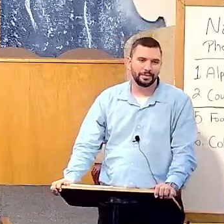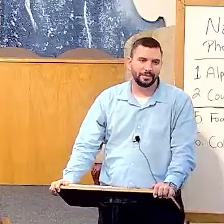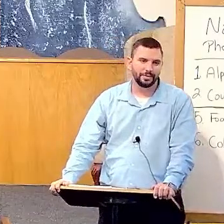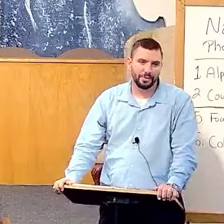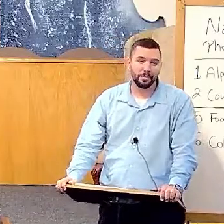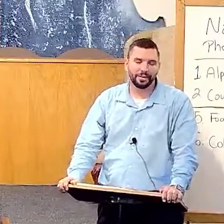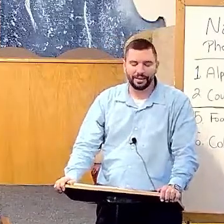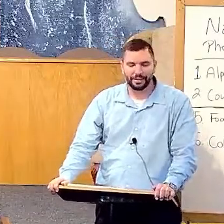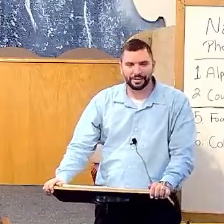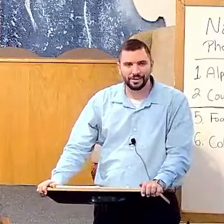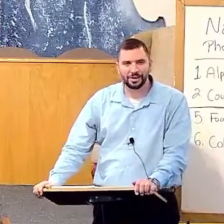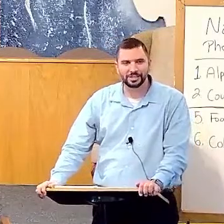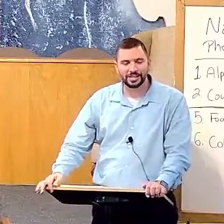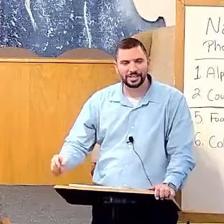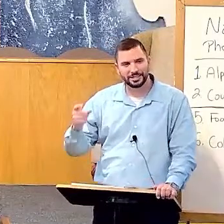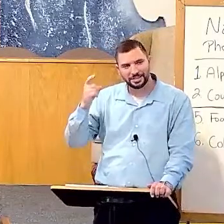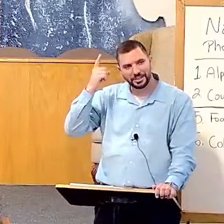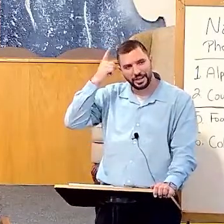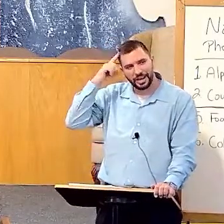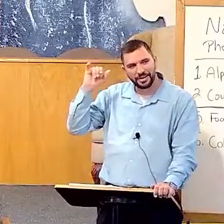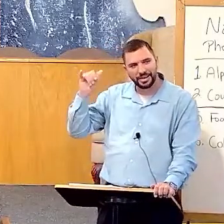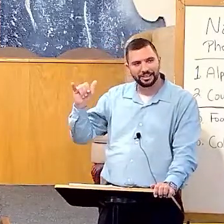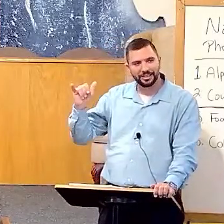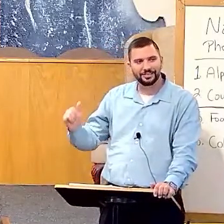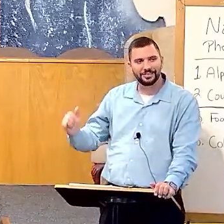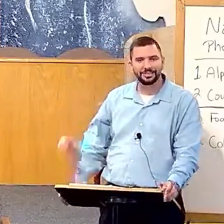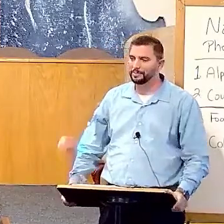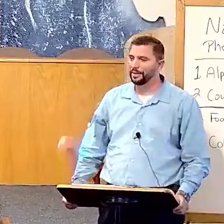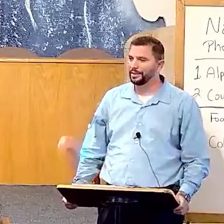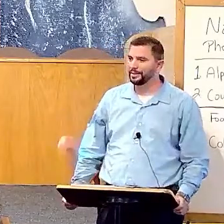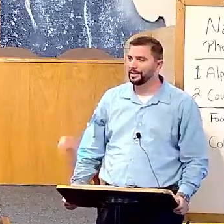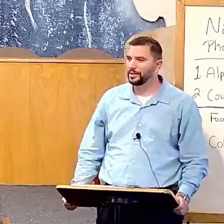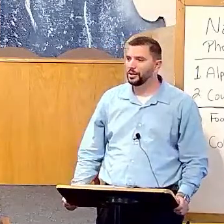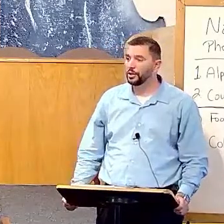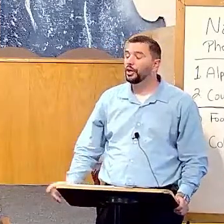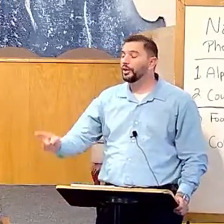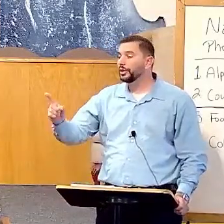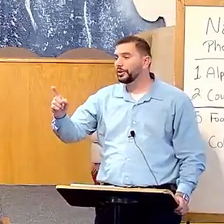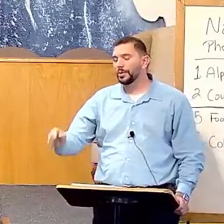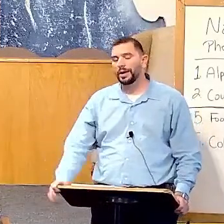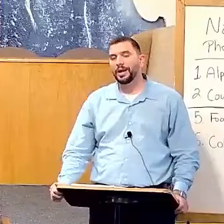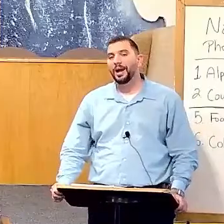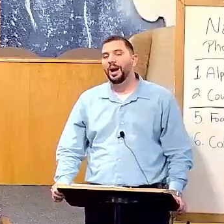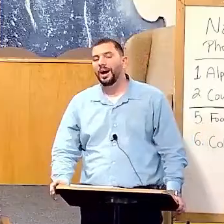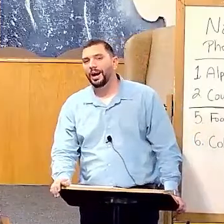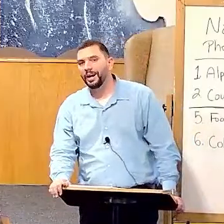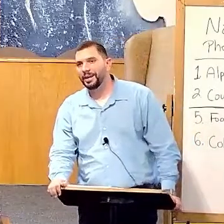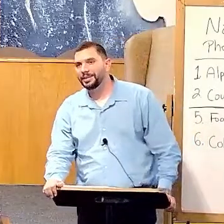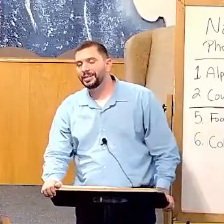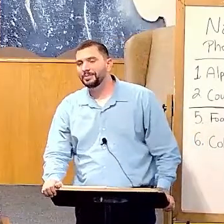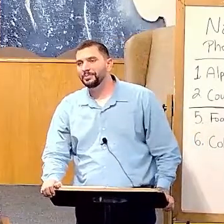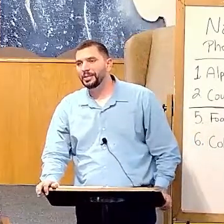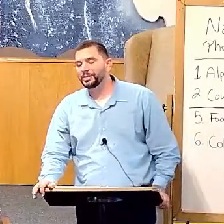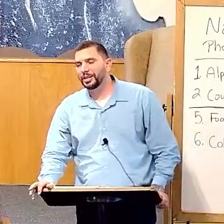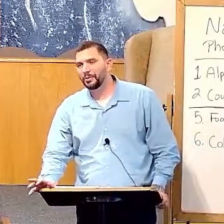For blonde, yeah. No, it's touch your hair, yellow. That's blonde. Gray. I did mention I would look